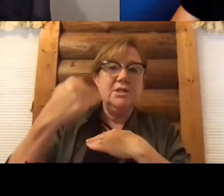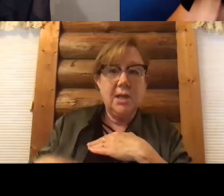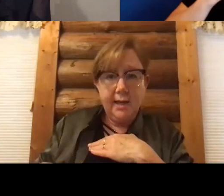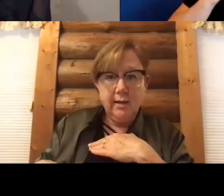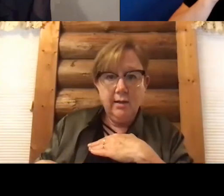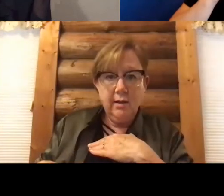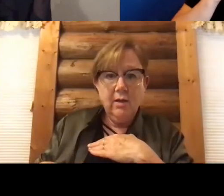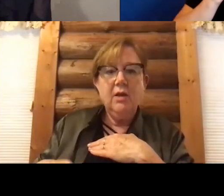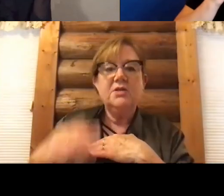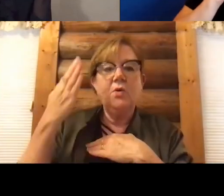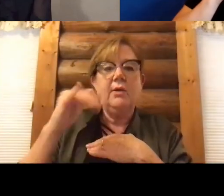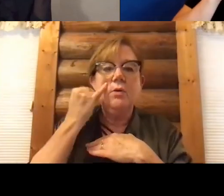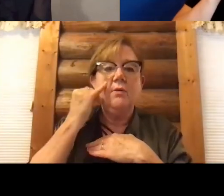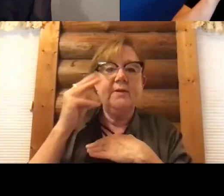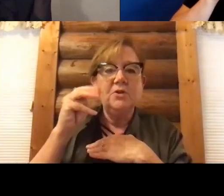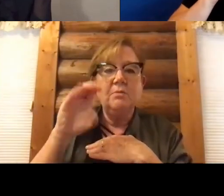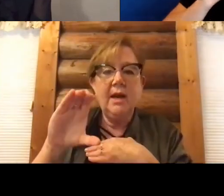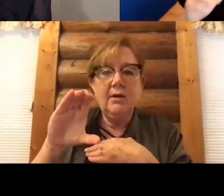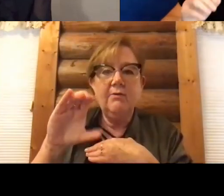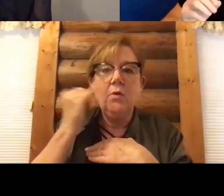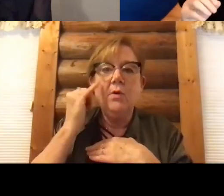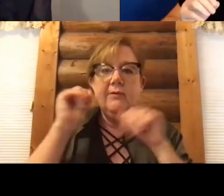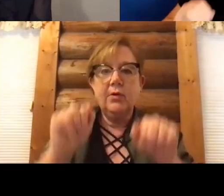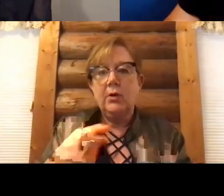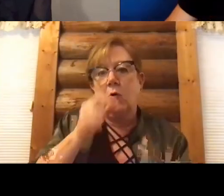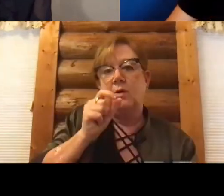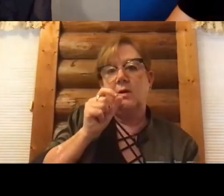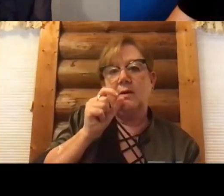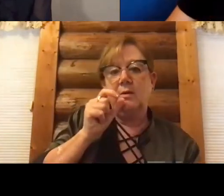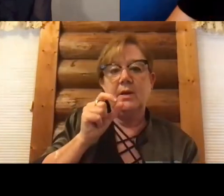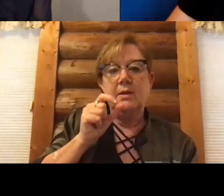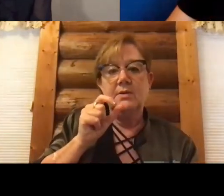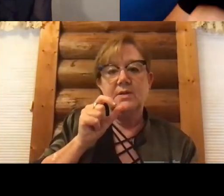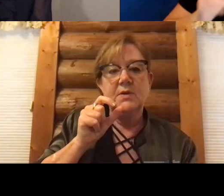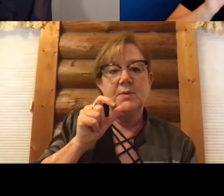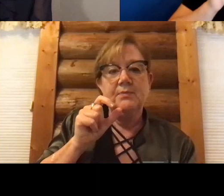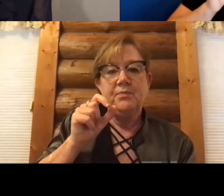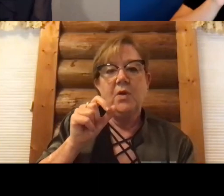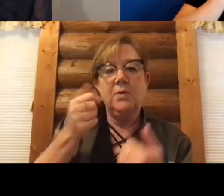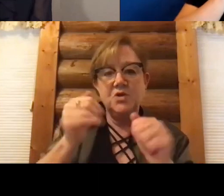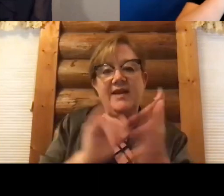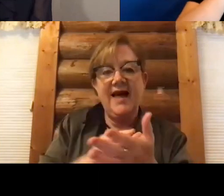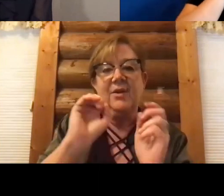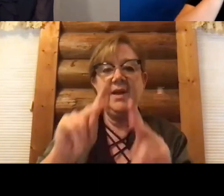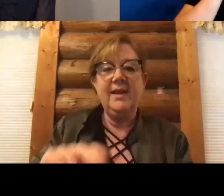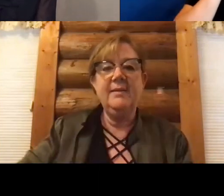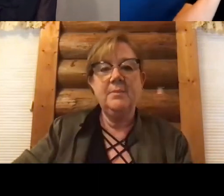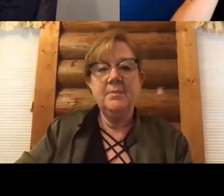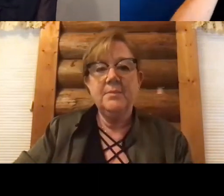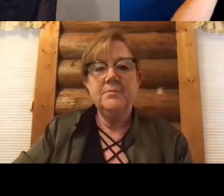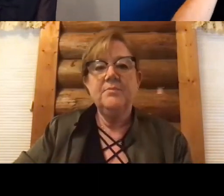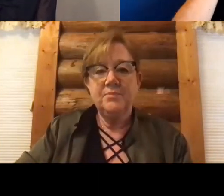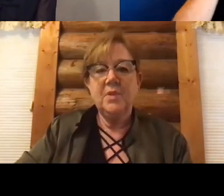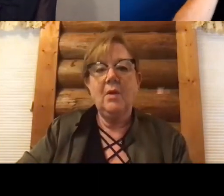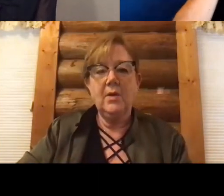in China. So I don't know if it's your microphone, if you can a little bit closer, we'll try that, okay?